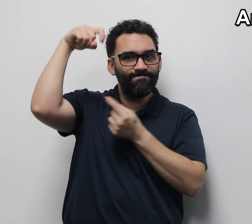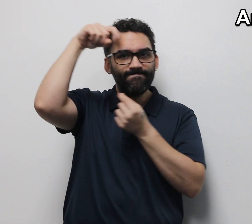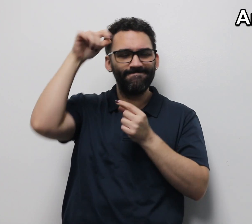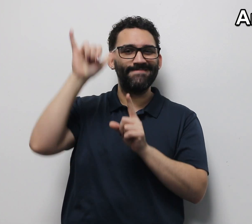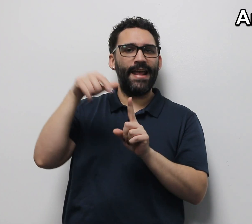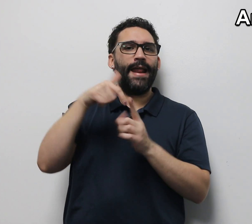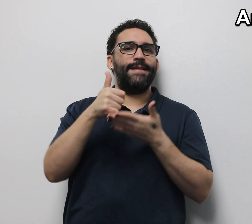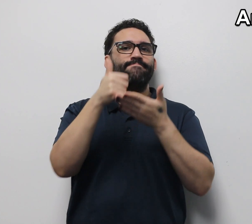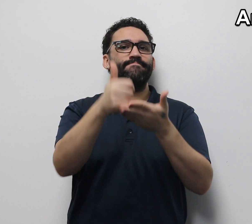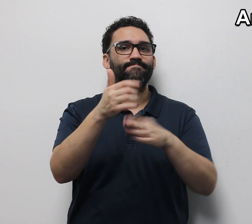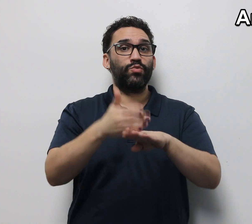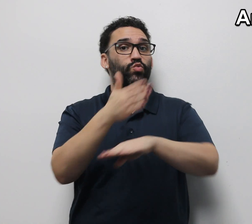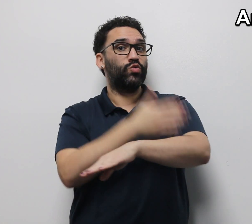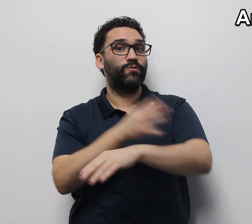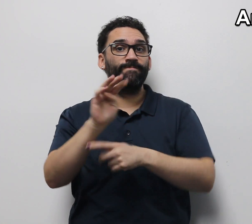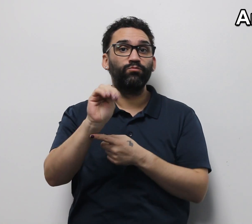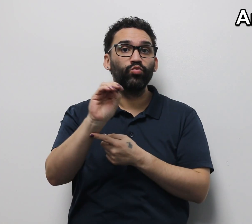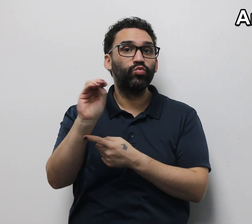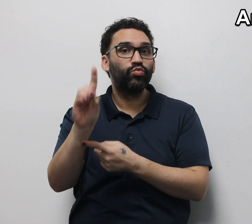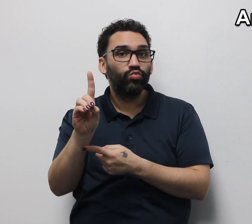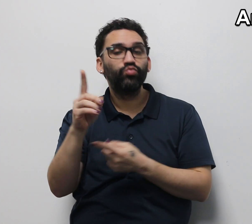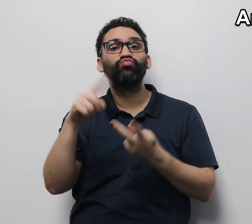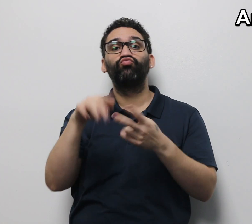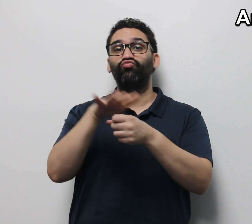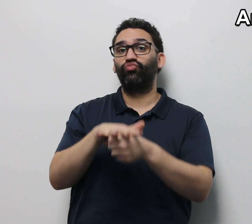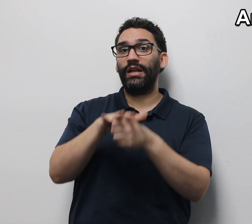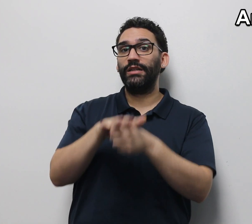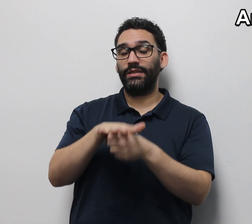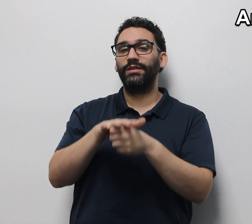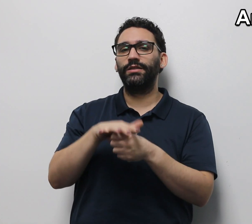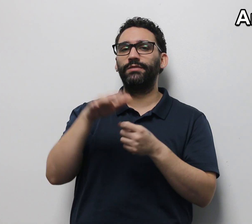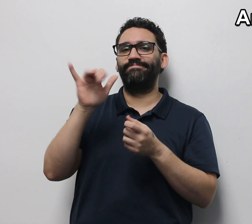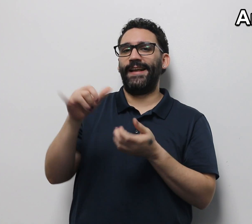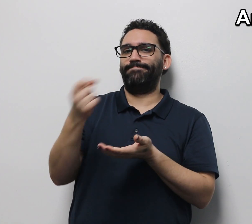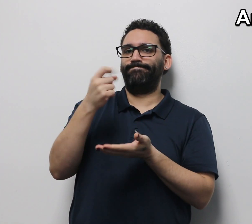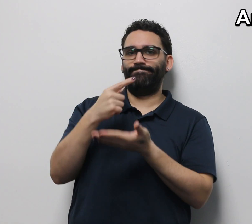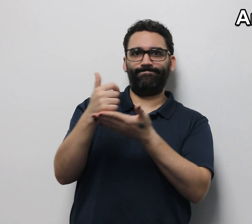helps improve your mood and improve your stress levels as well.